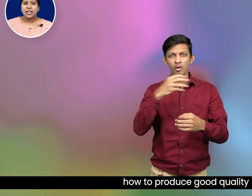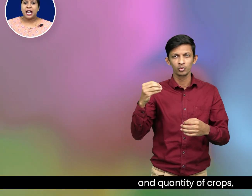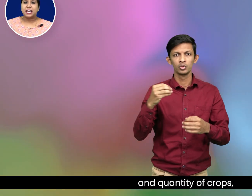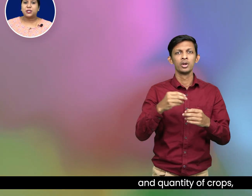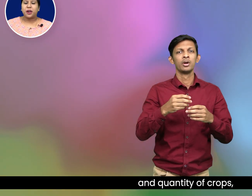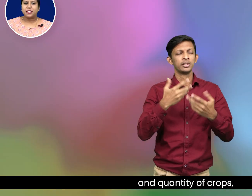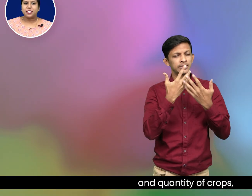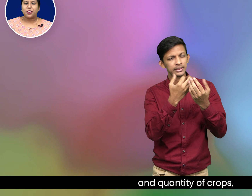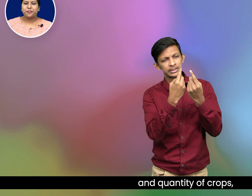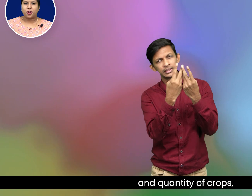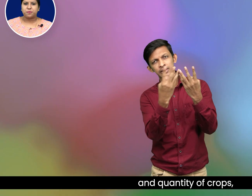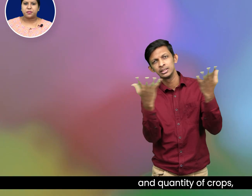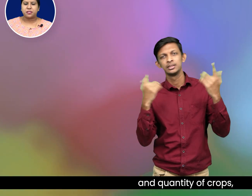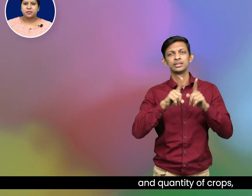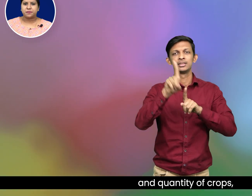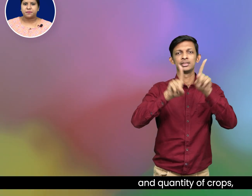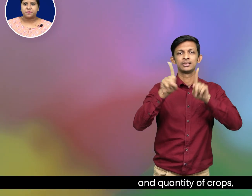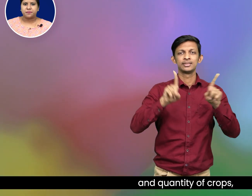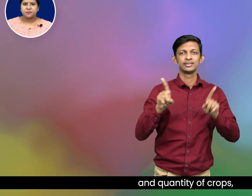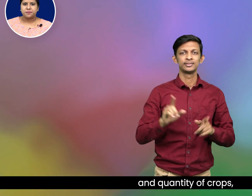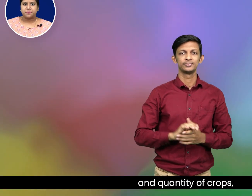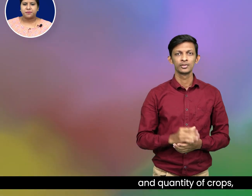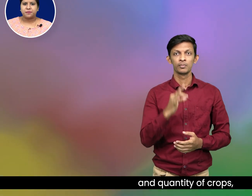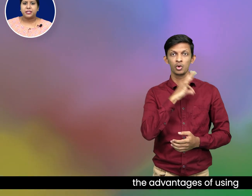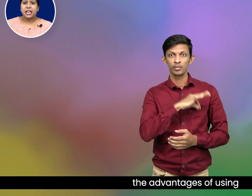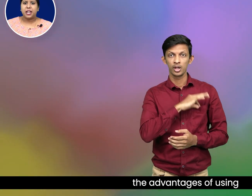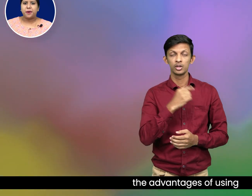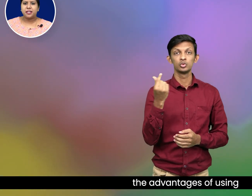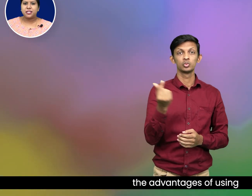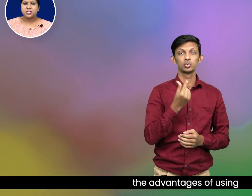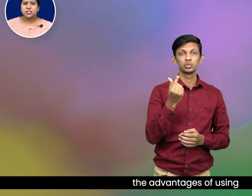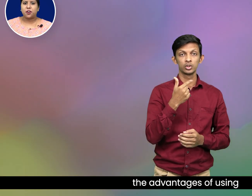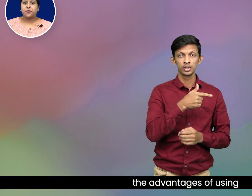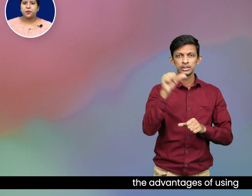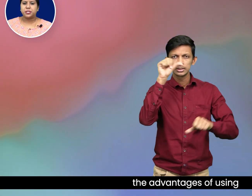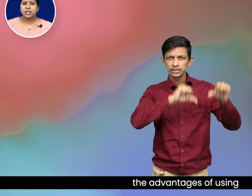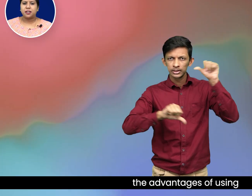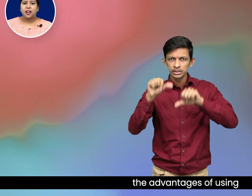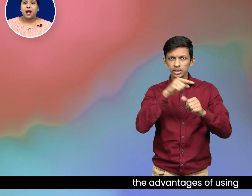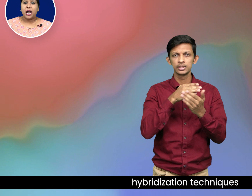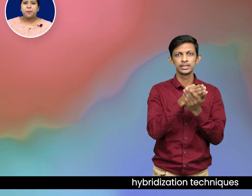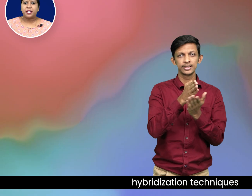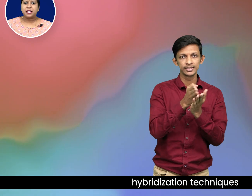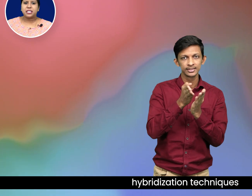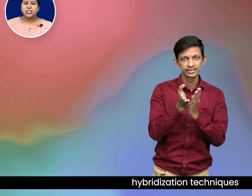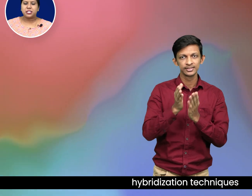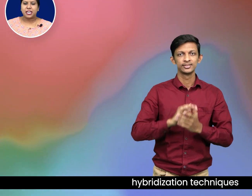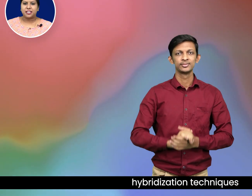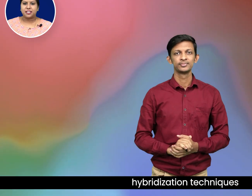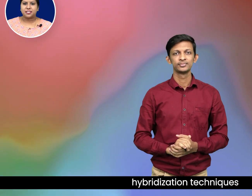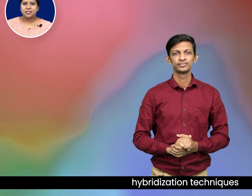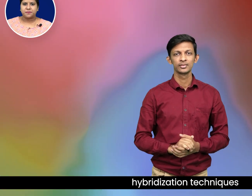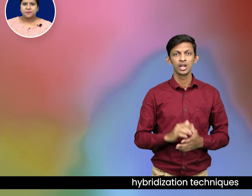quality and quantity of crops, the advantages of using